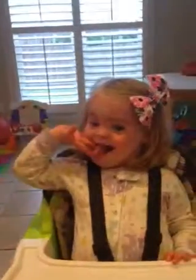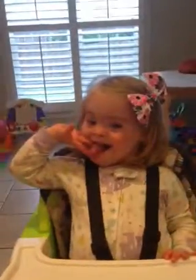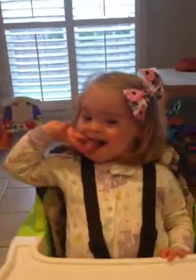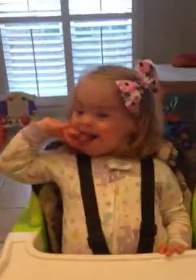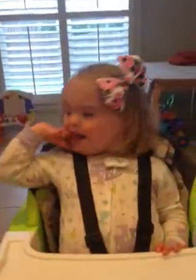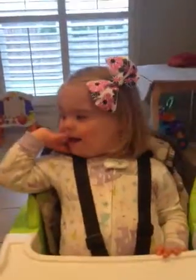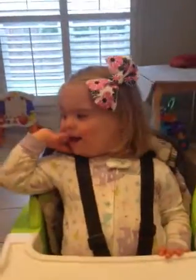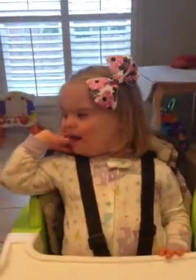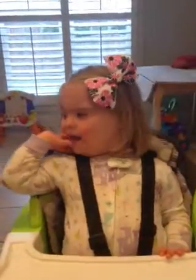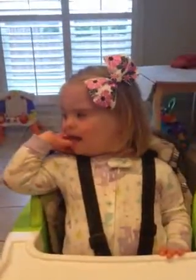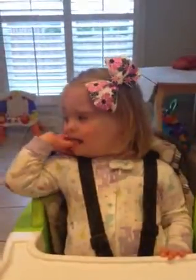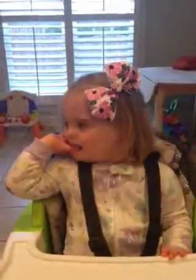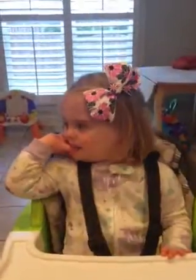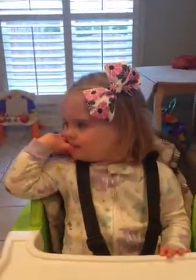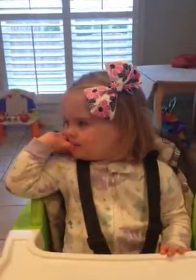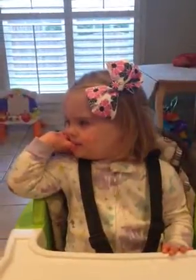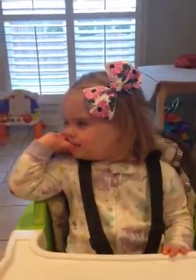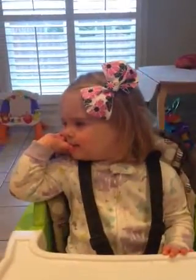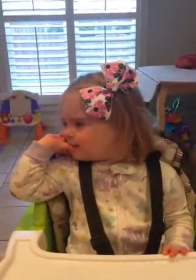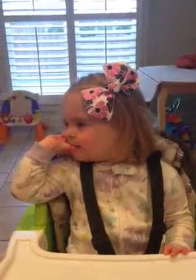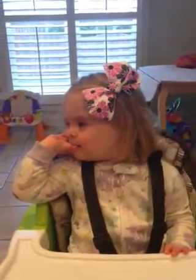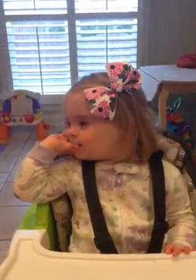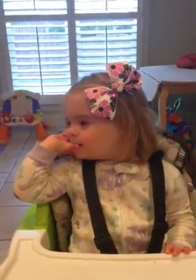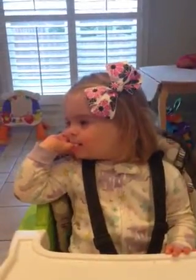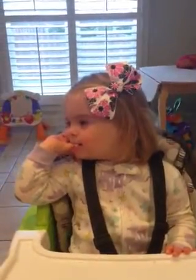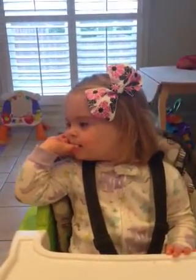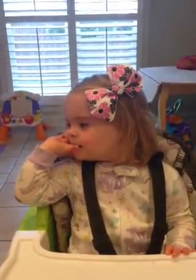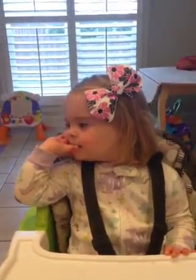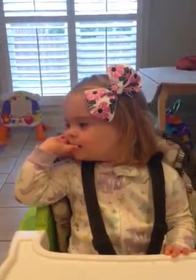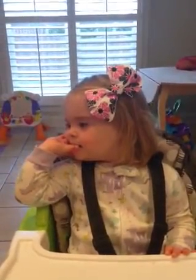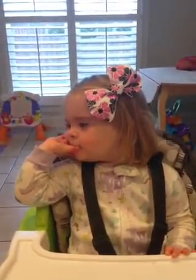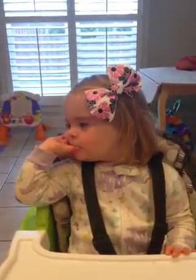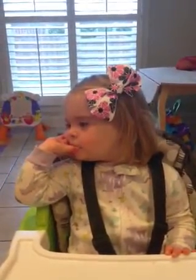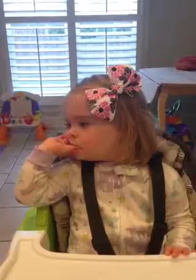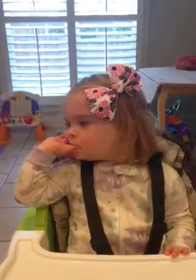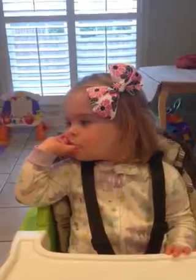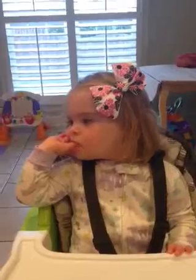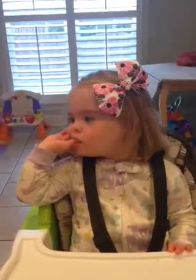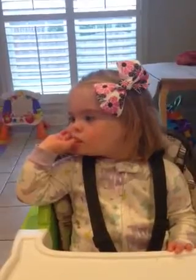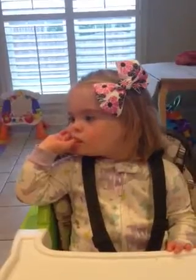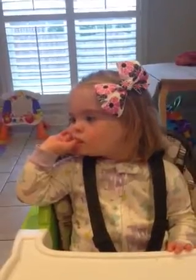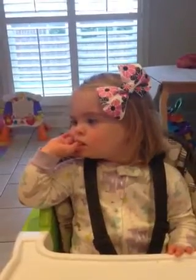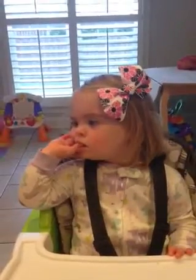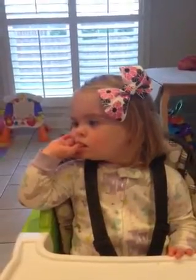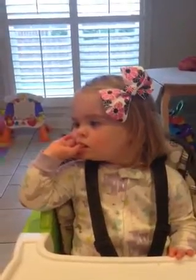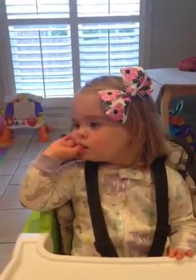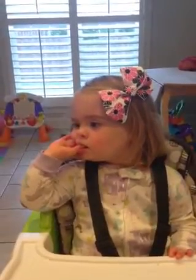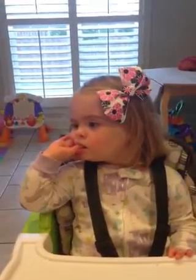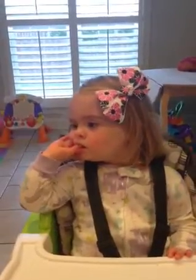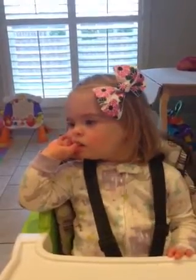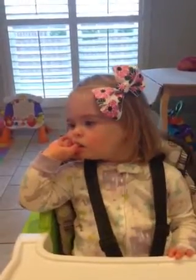then when we want someone to stop doing something, what do we say, Lila? Stop. Can you say